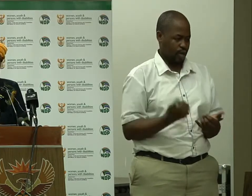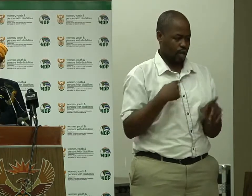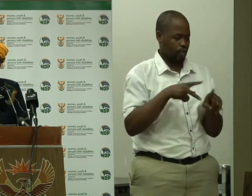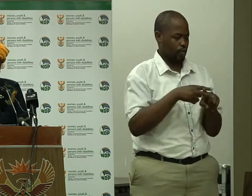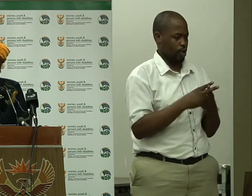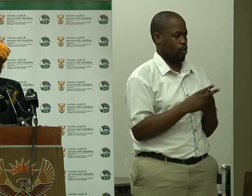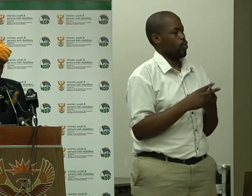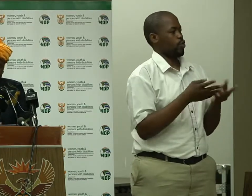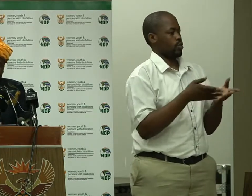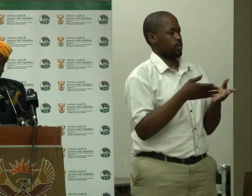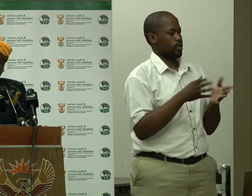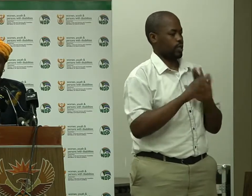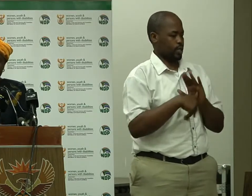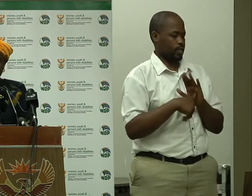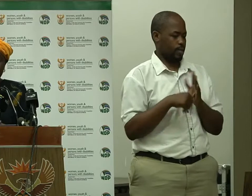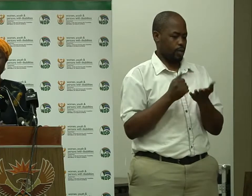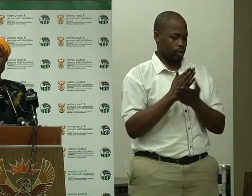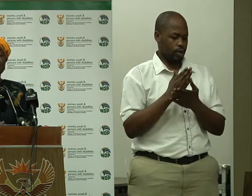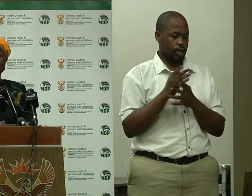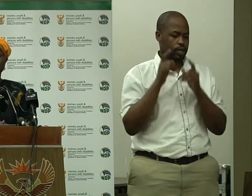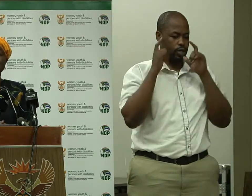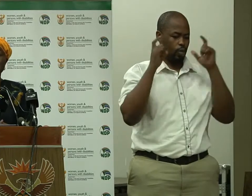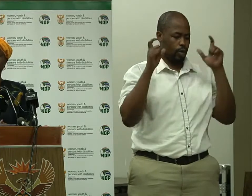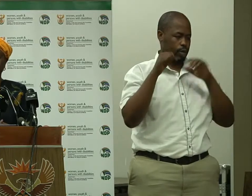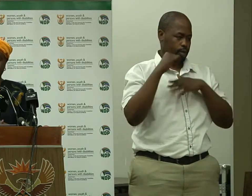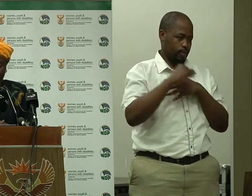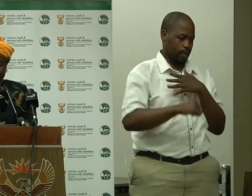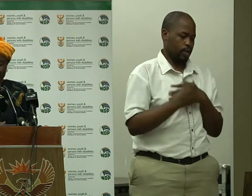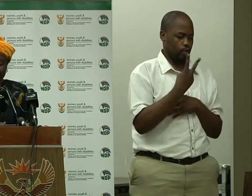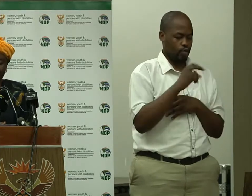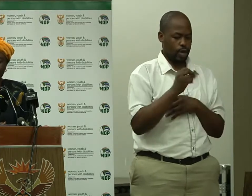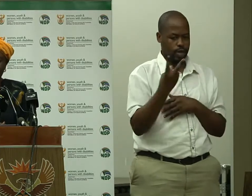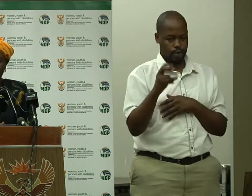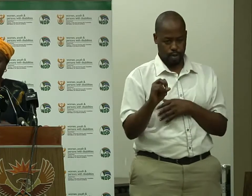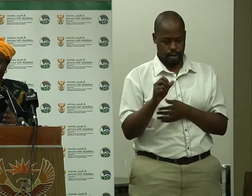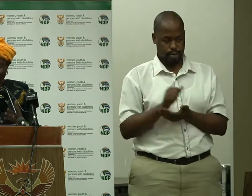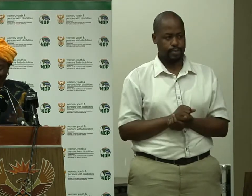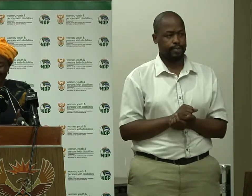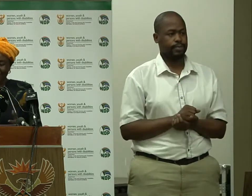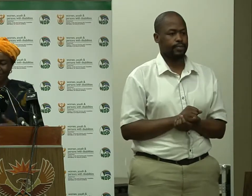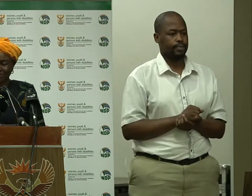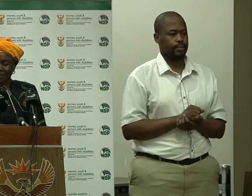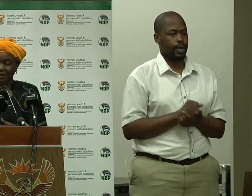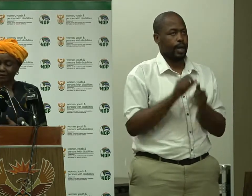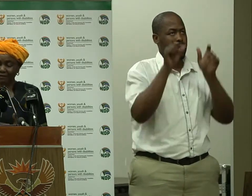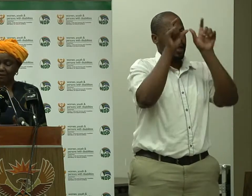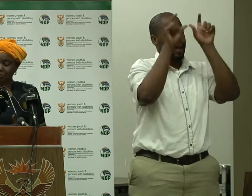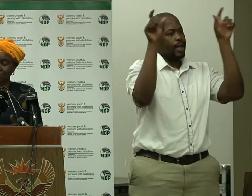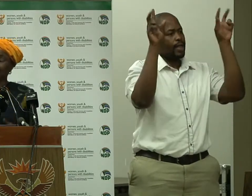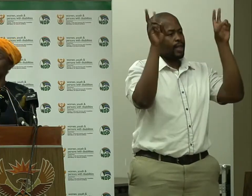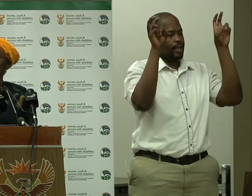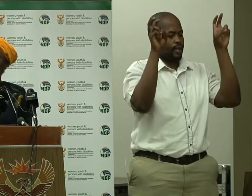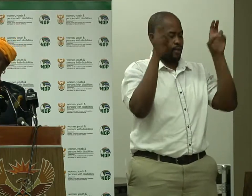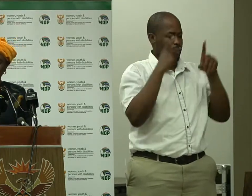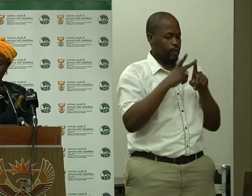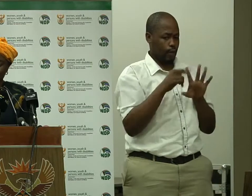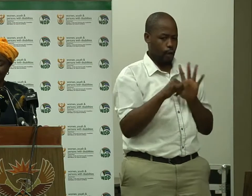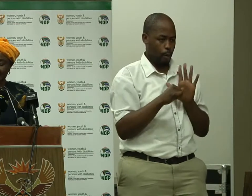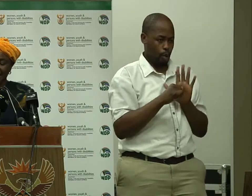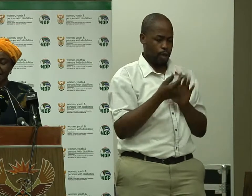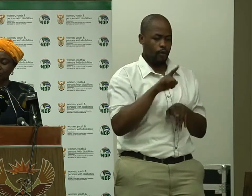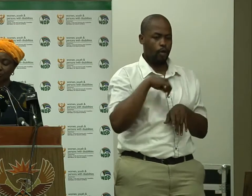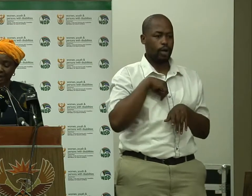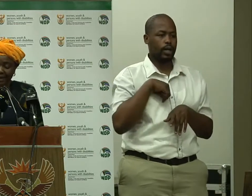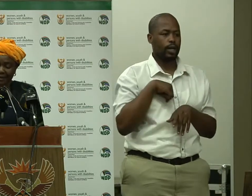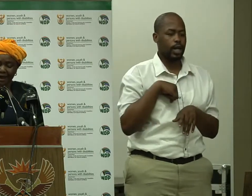launch the Disability Rights Awareness Month 2020. The theme is very, very important for us, which